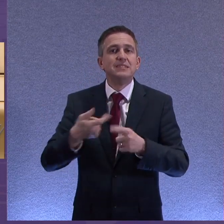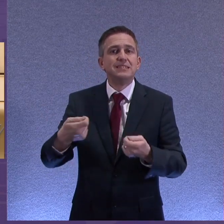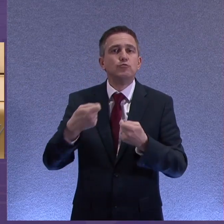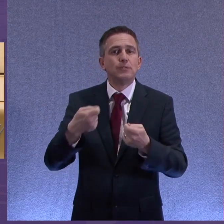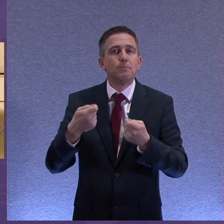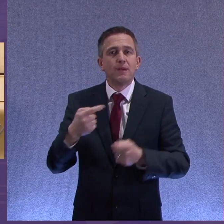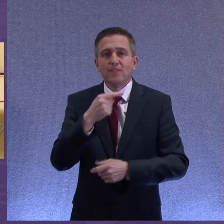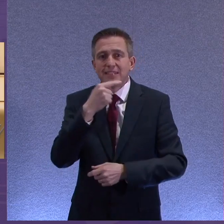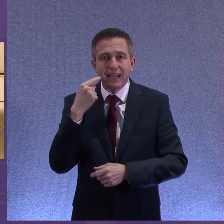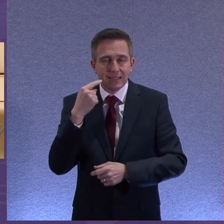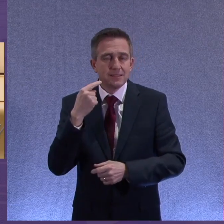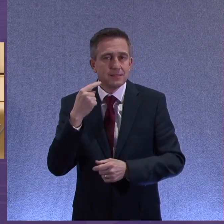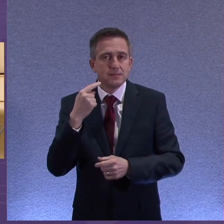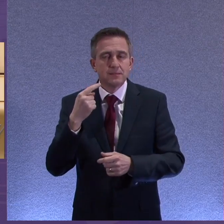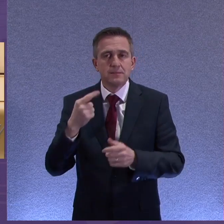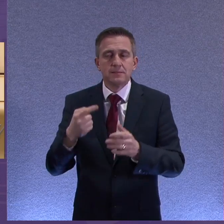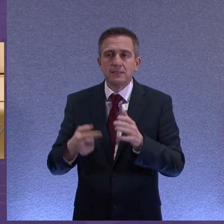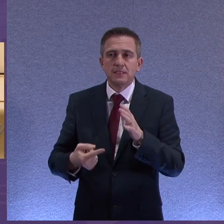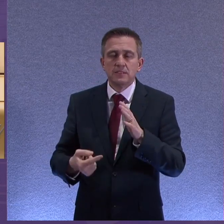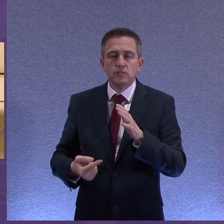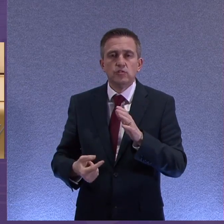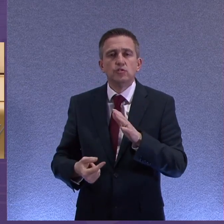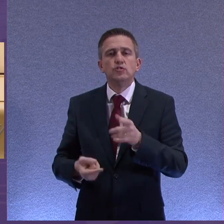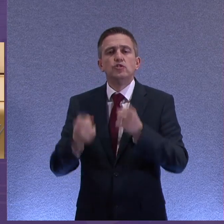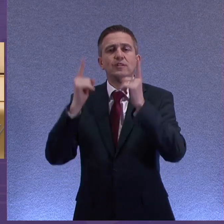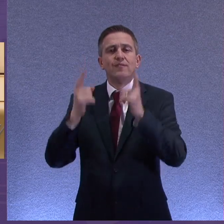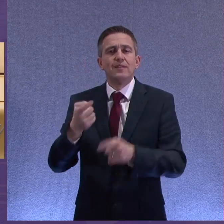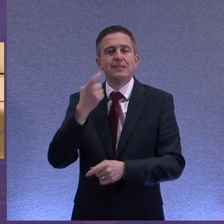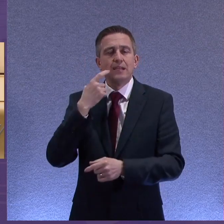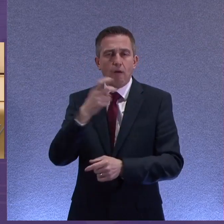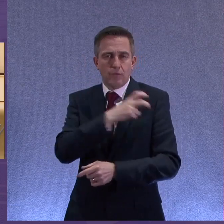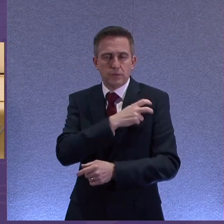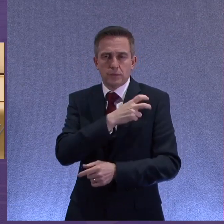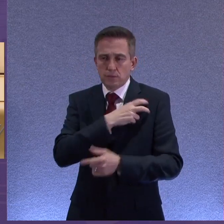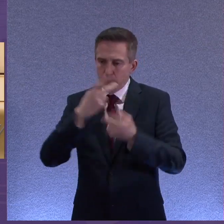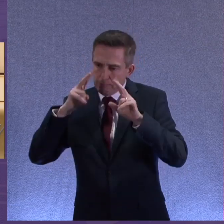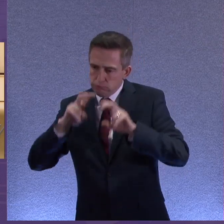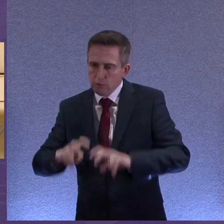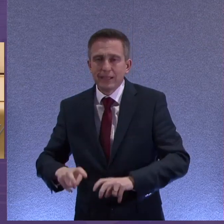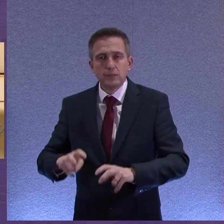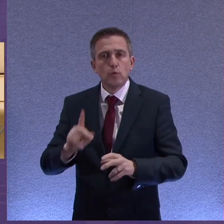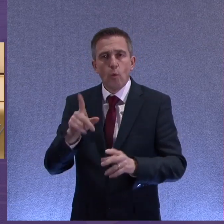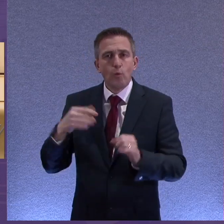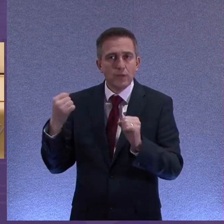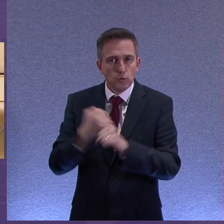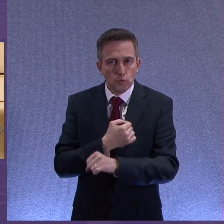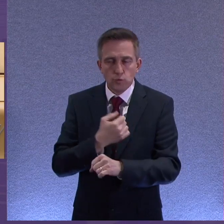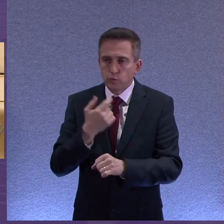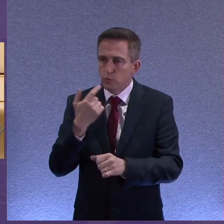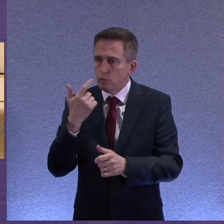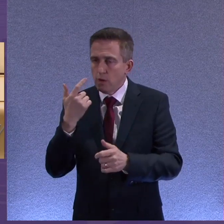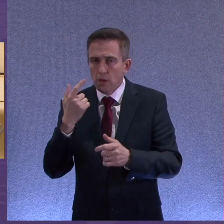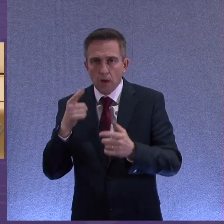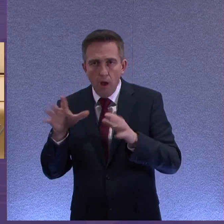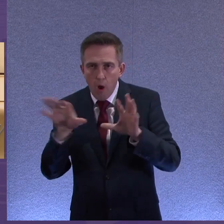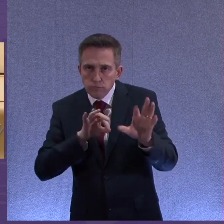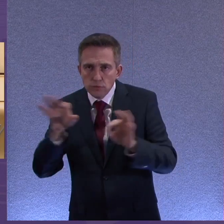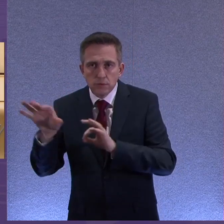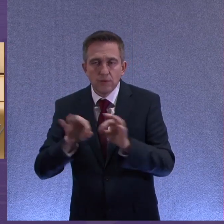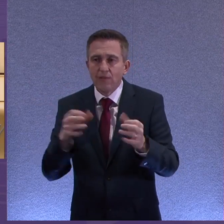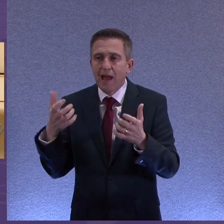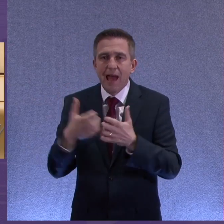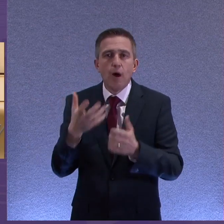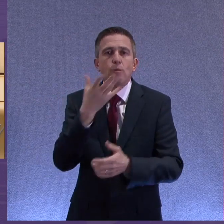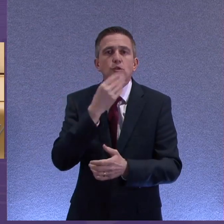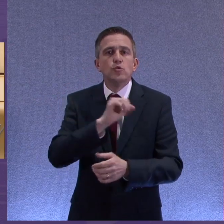a result of guidance from the Chief Dental Officer, what more can we do? And the Chief Dental Officer is actively looking at how we can harness